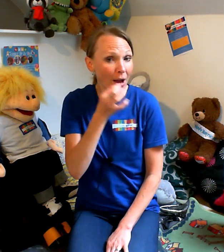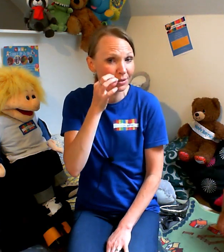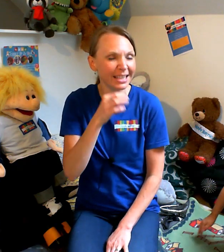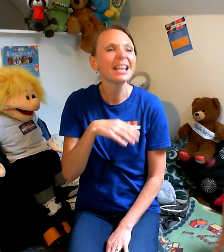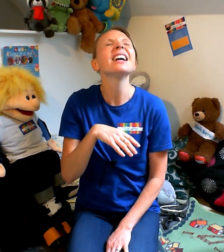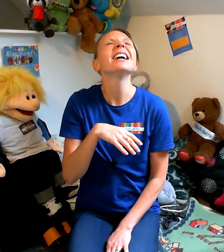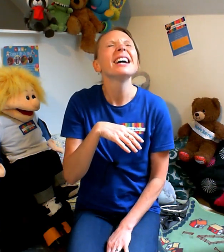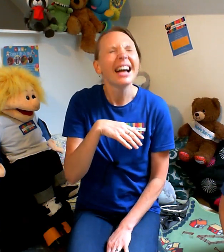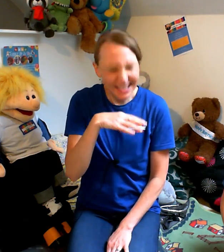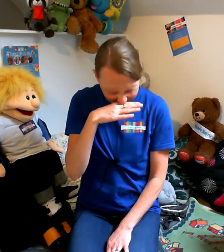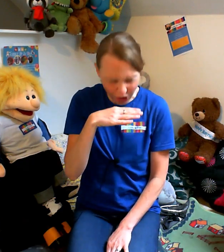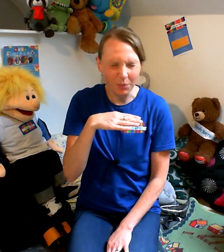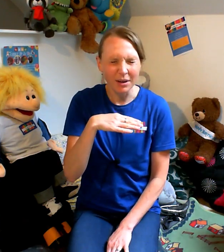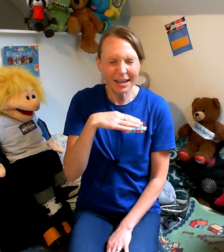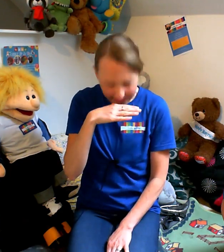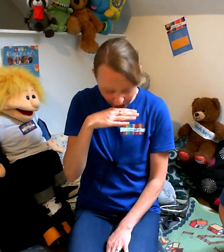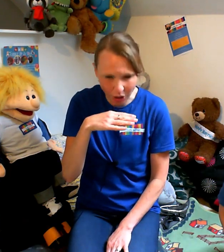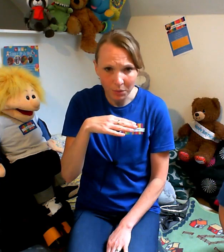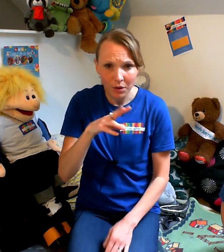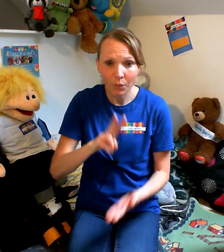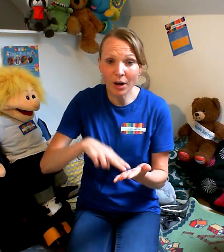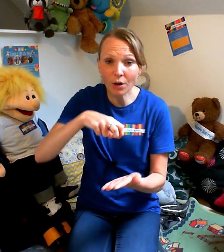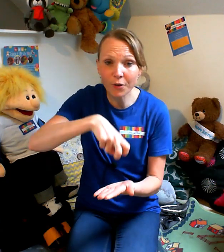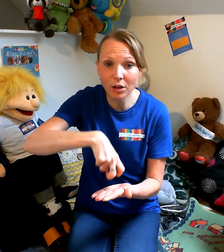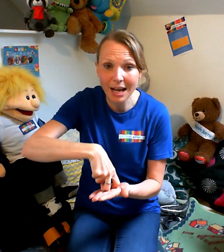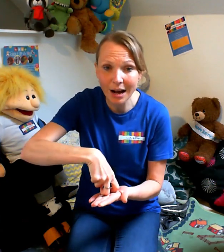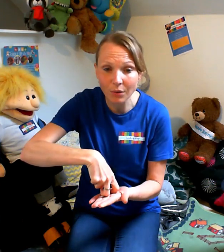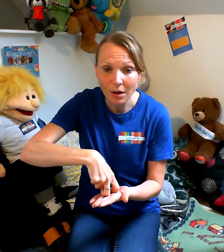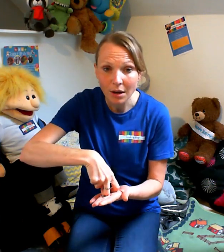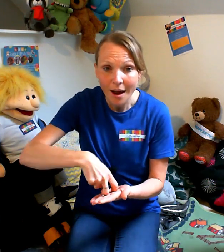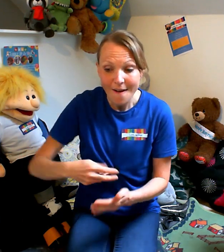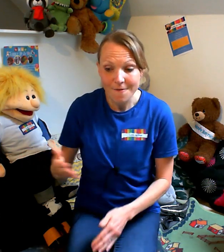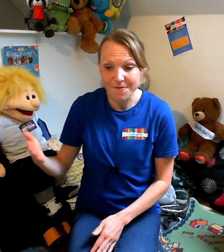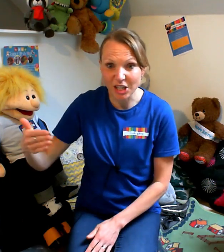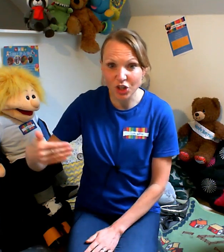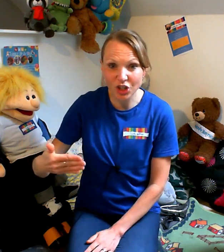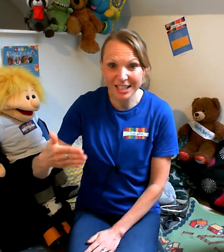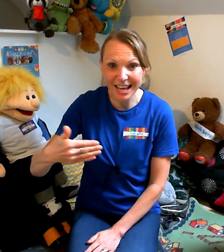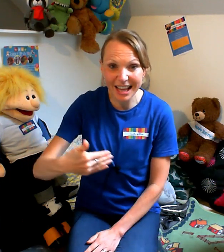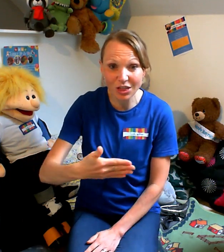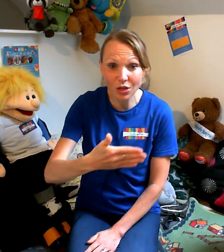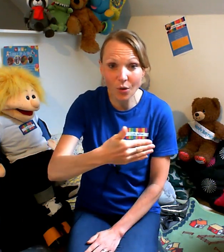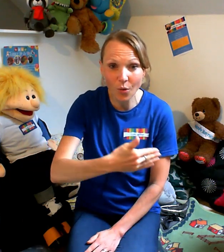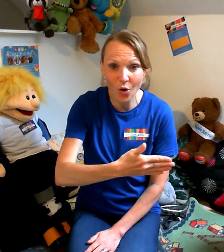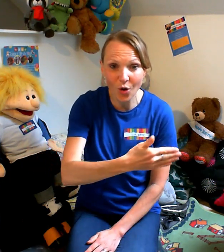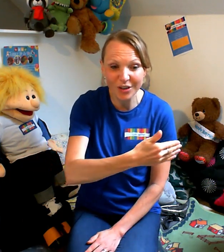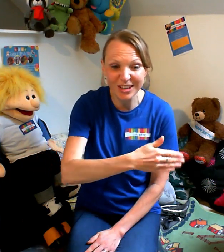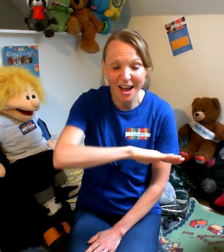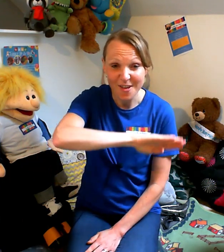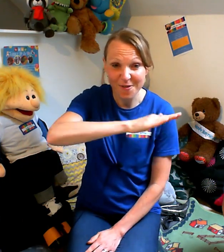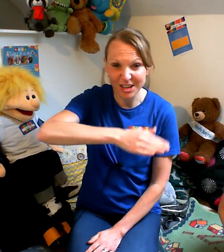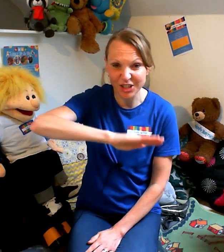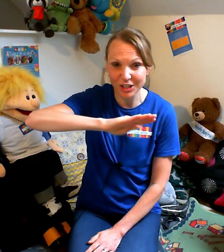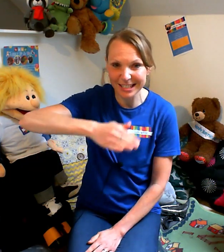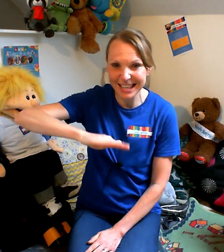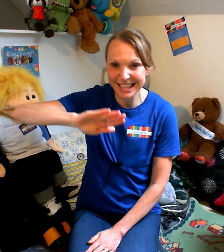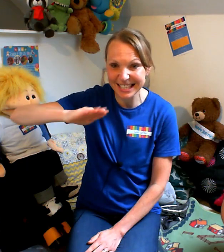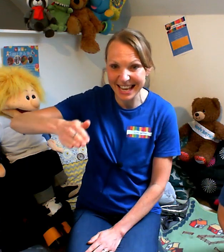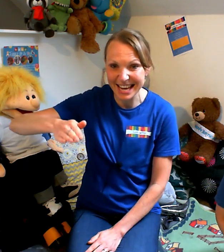posies. A tissue. We all fall down. Fishies in the water. Fishies in the sea.